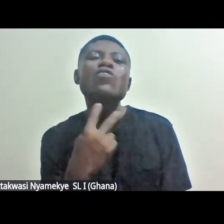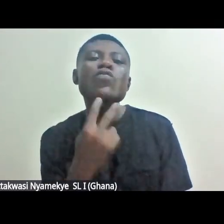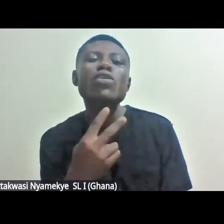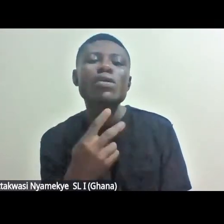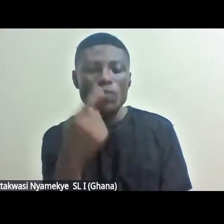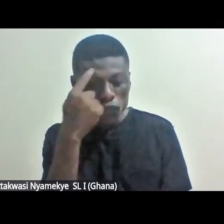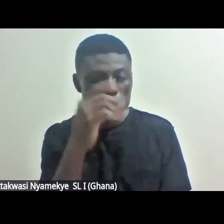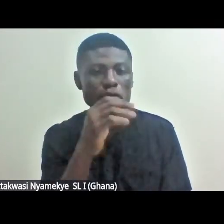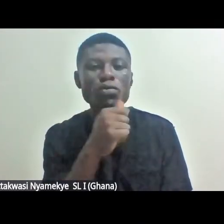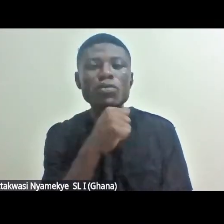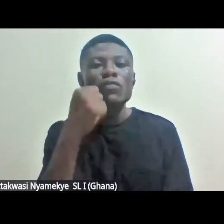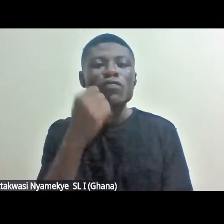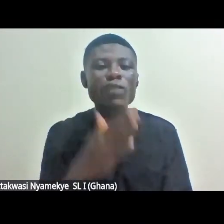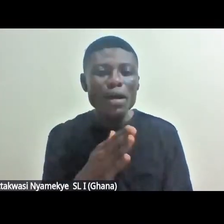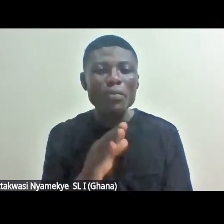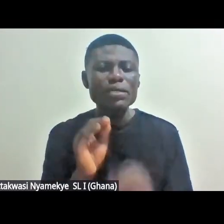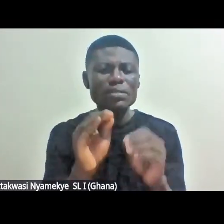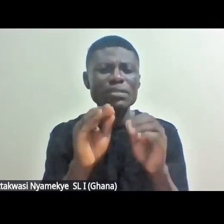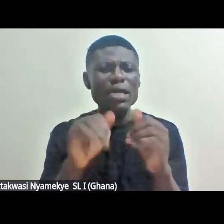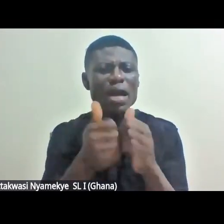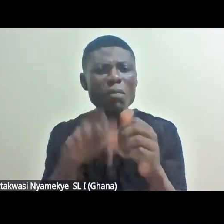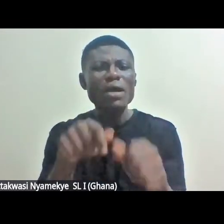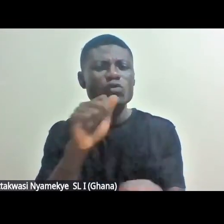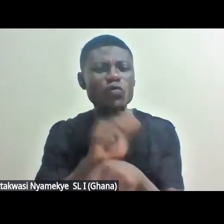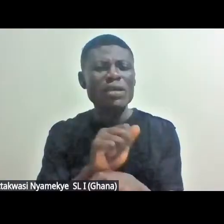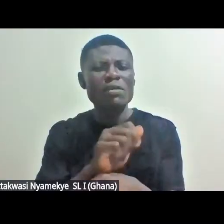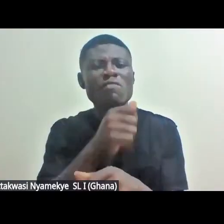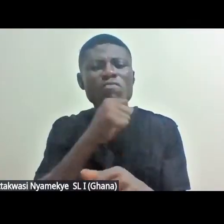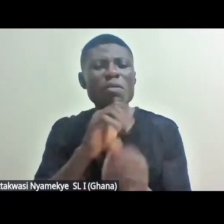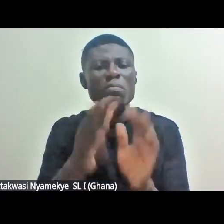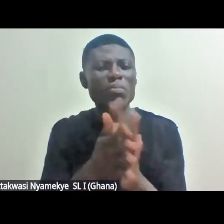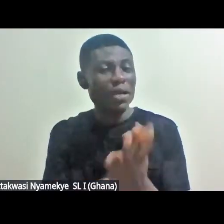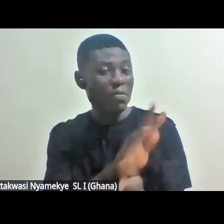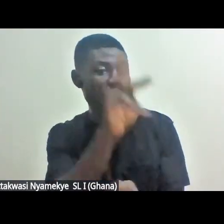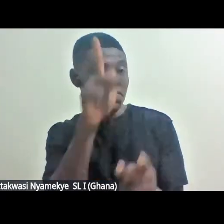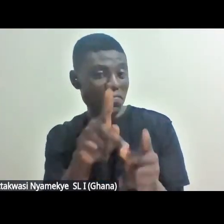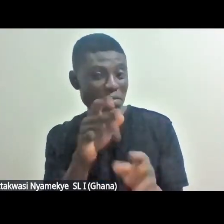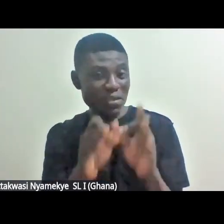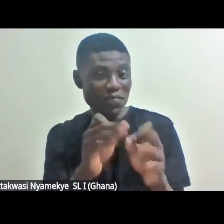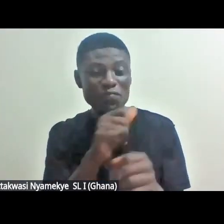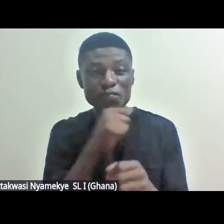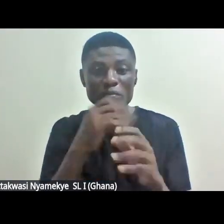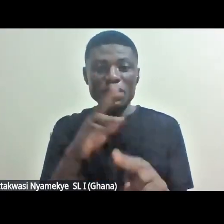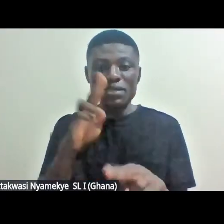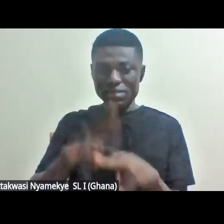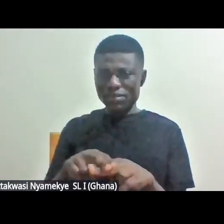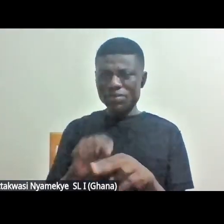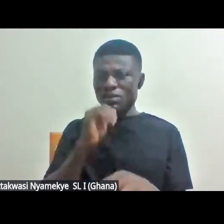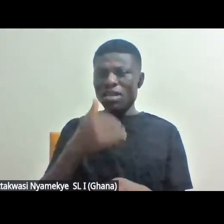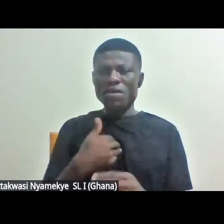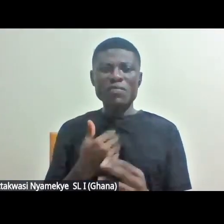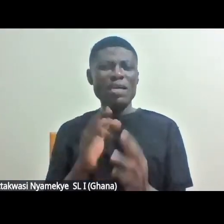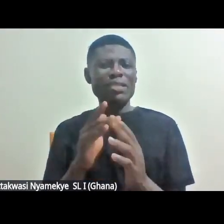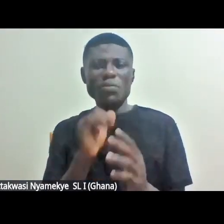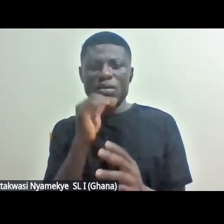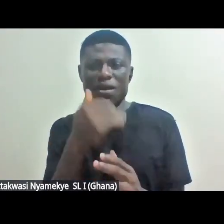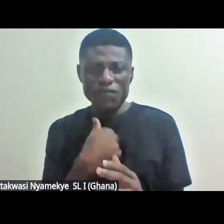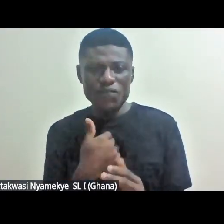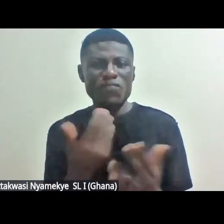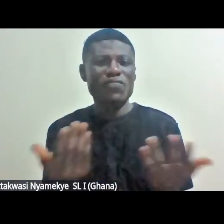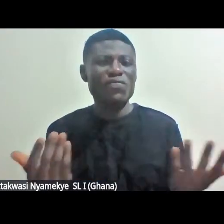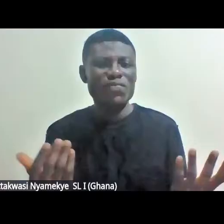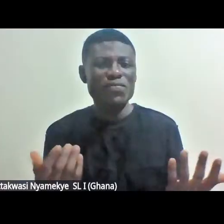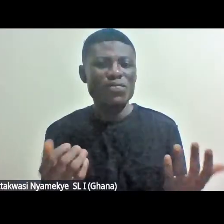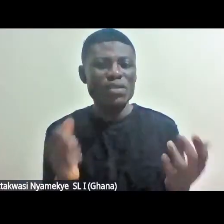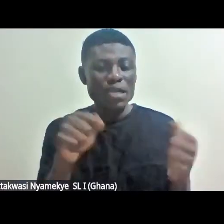farmers and teaching the farmers how to do their work. So if farmers sitting somewhere who don't have access to internet can use